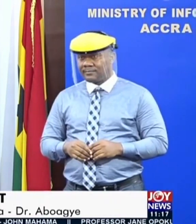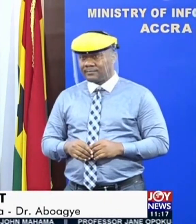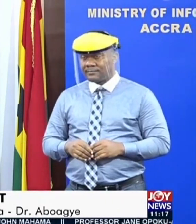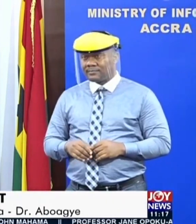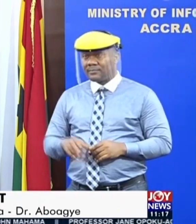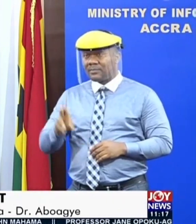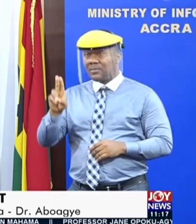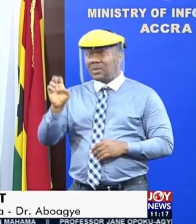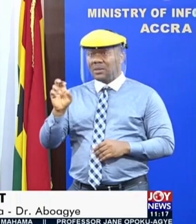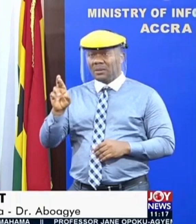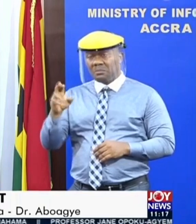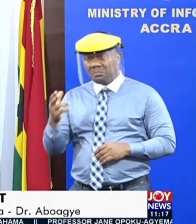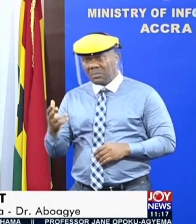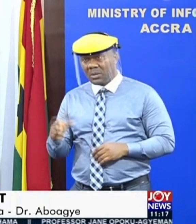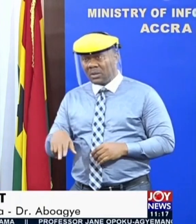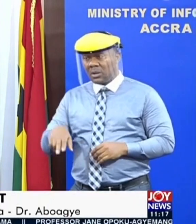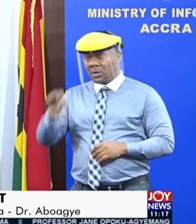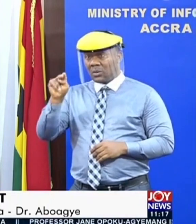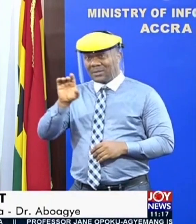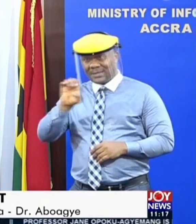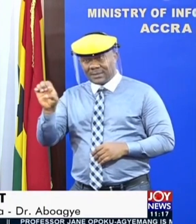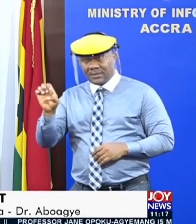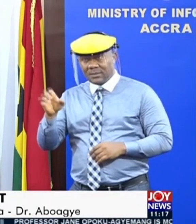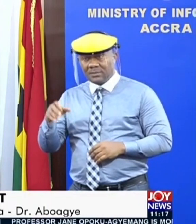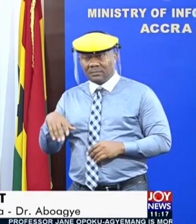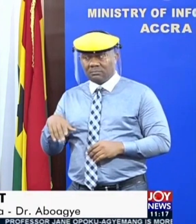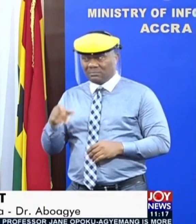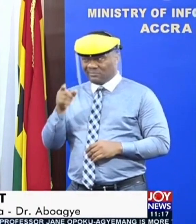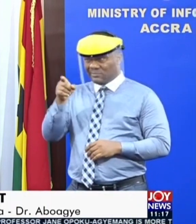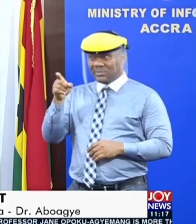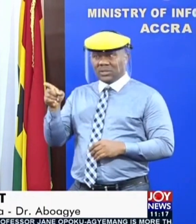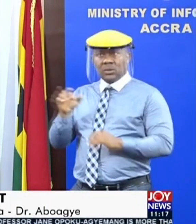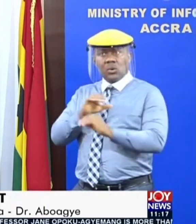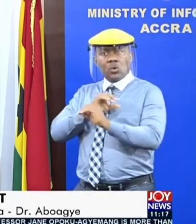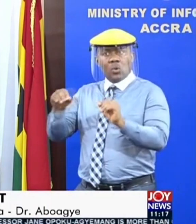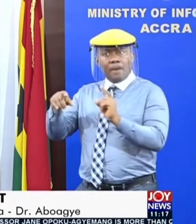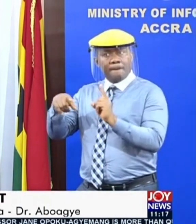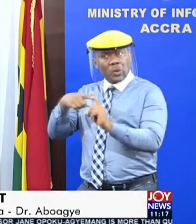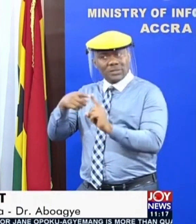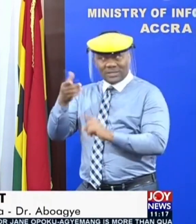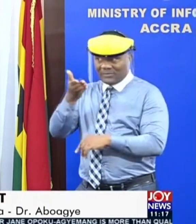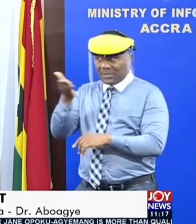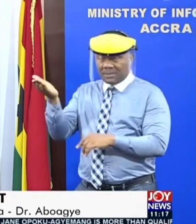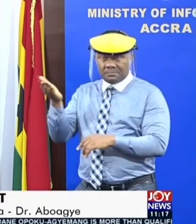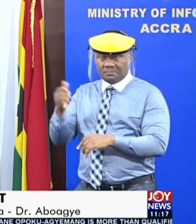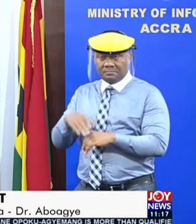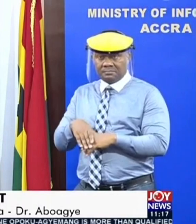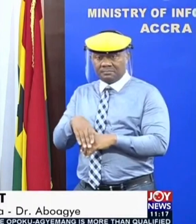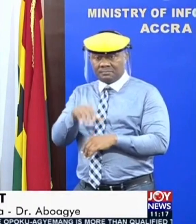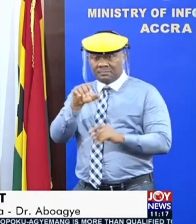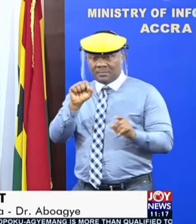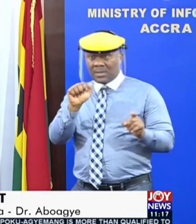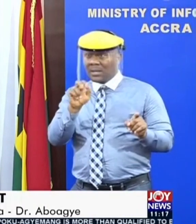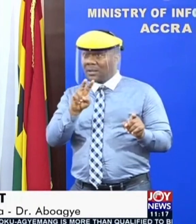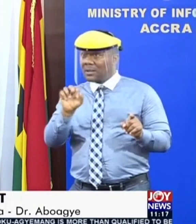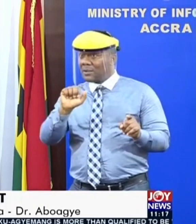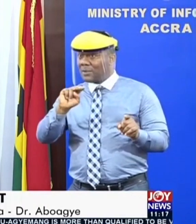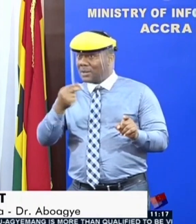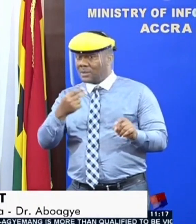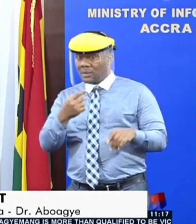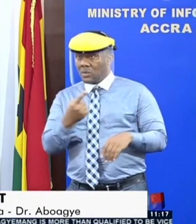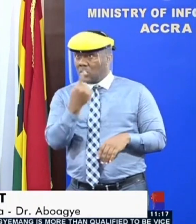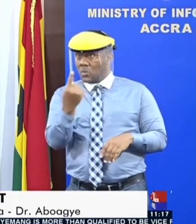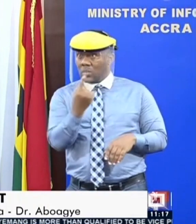East, Northeast have no active cases. Savannah has only 1 active